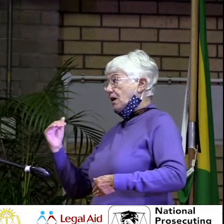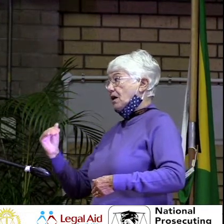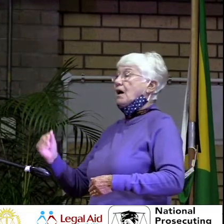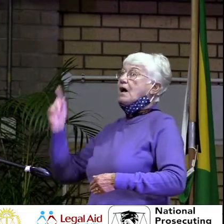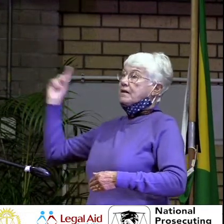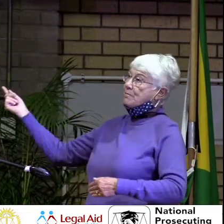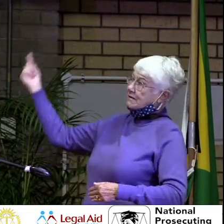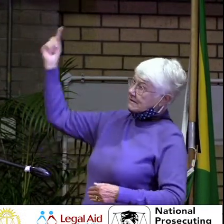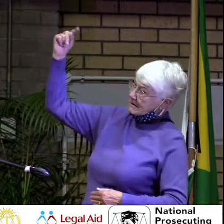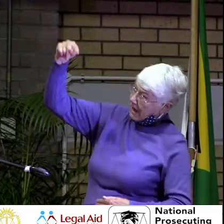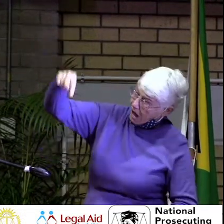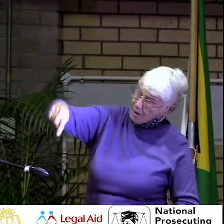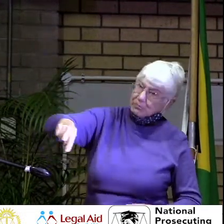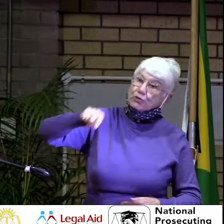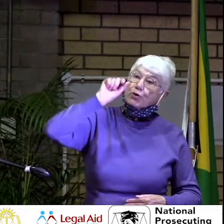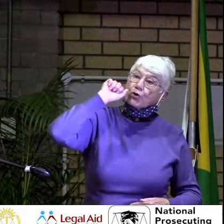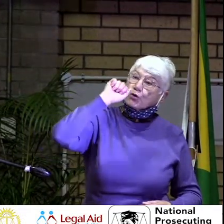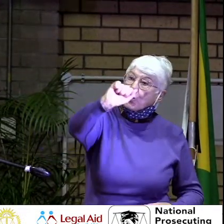people.